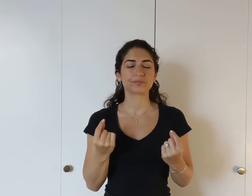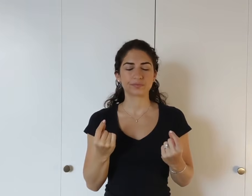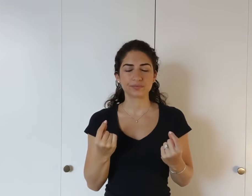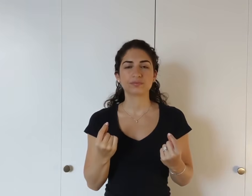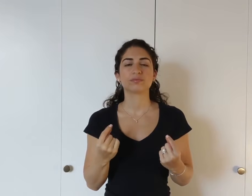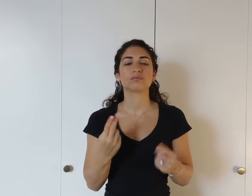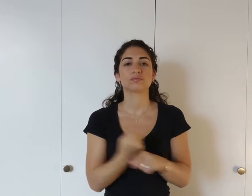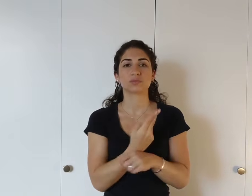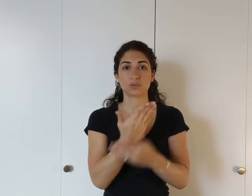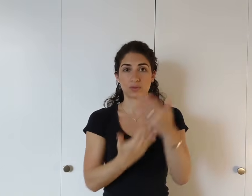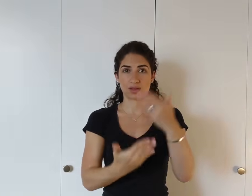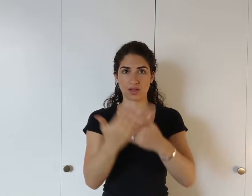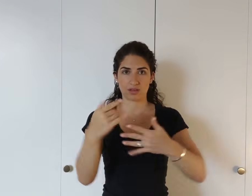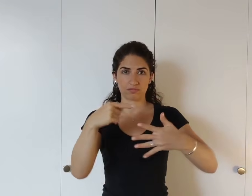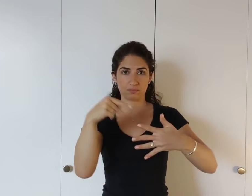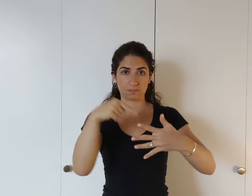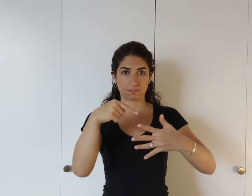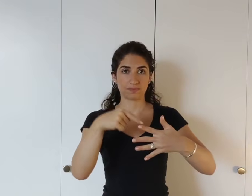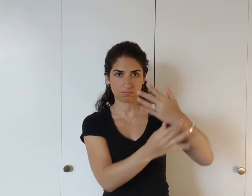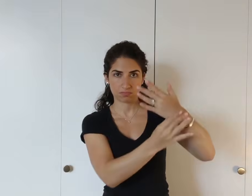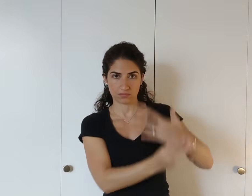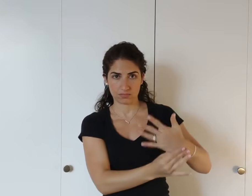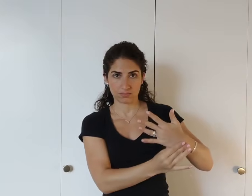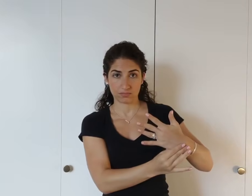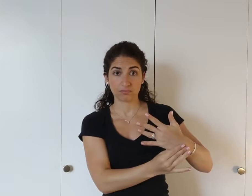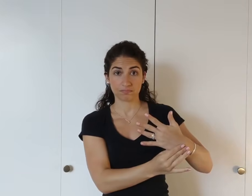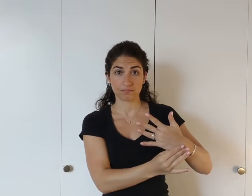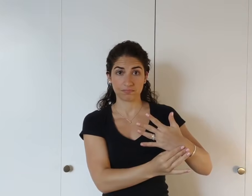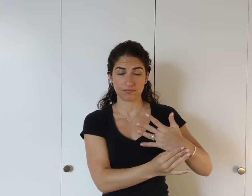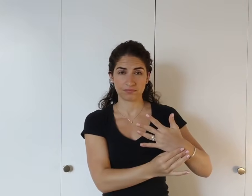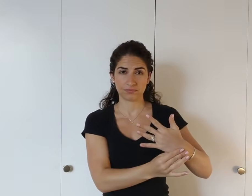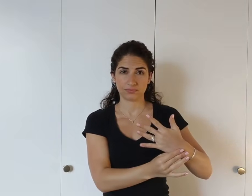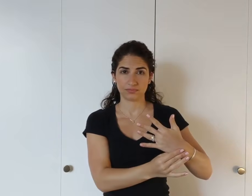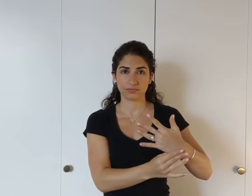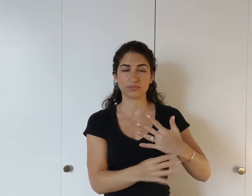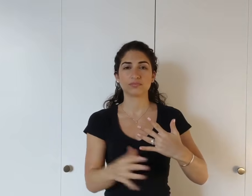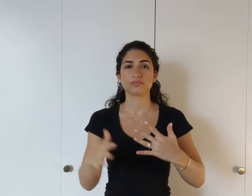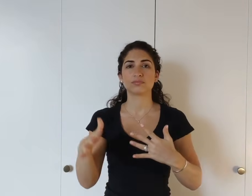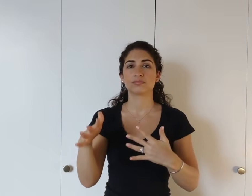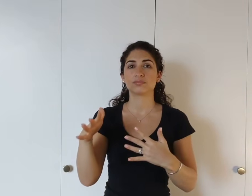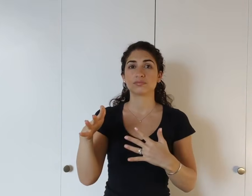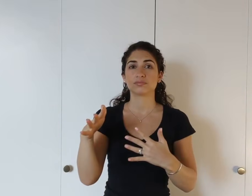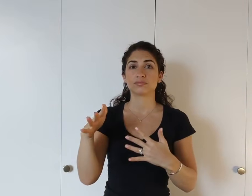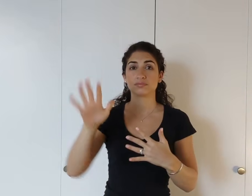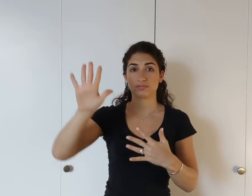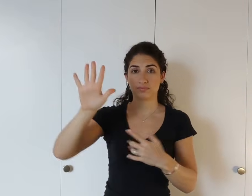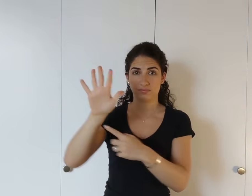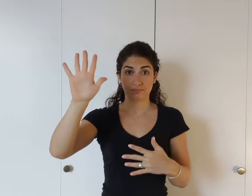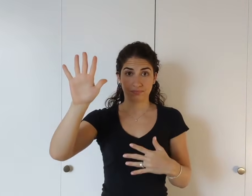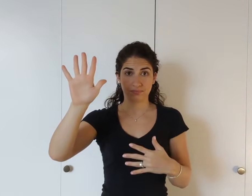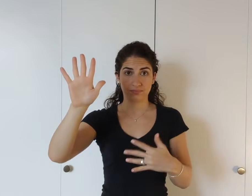with, we use the non-dominant hand, keep that still, and take your dominant